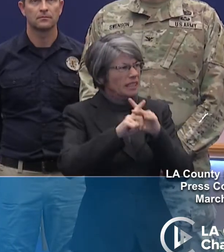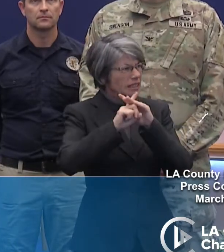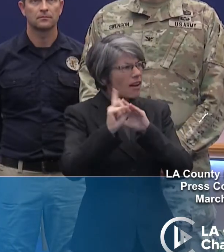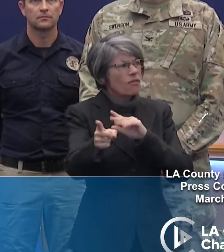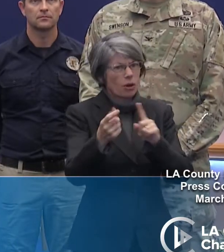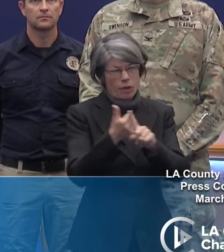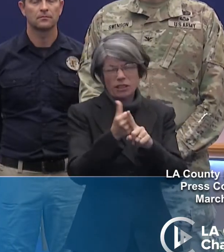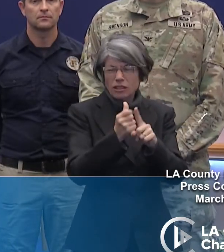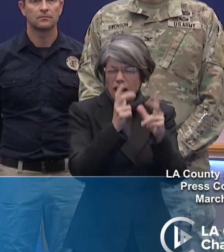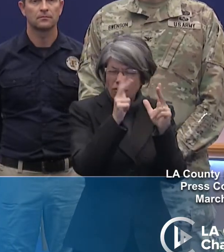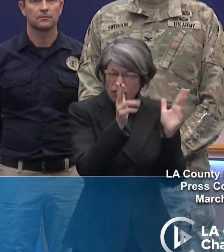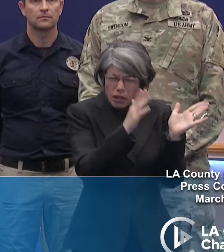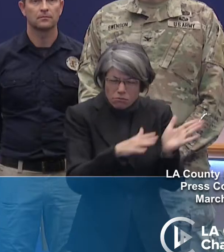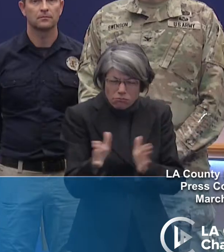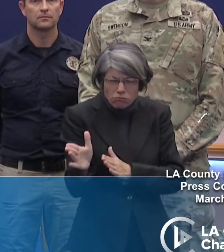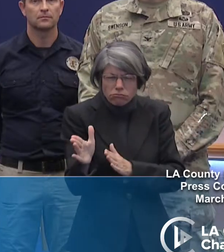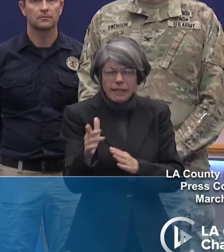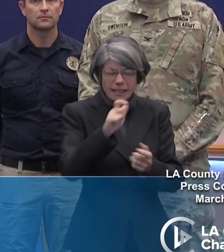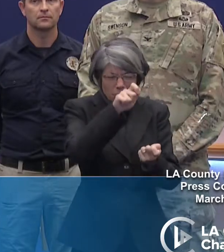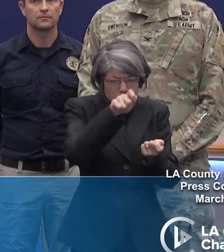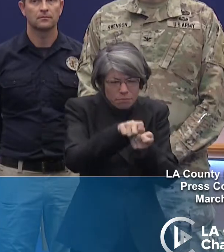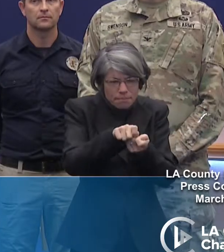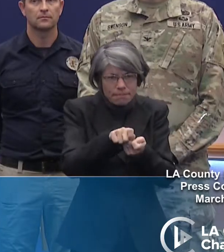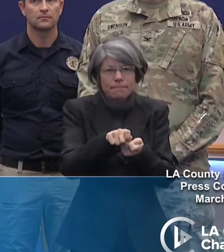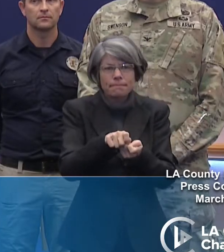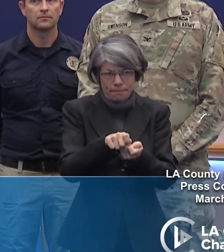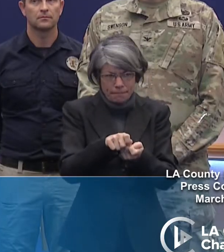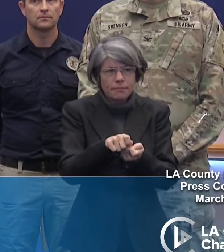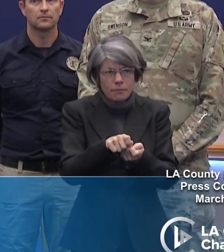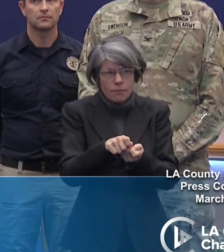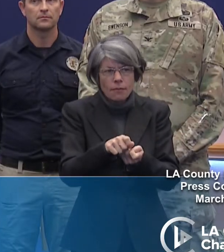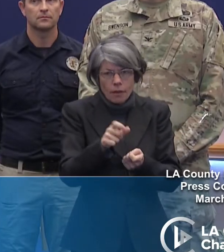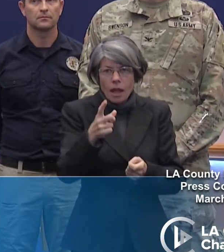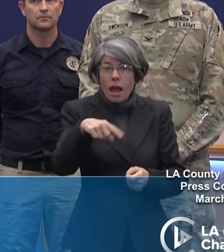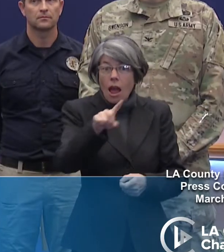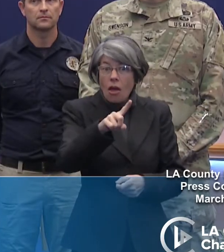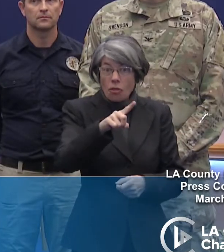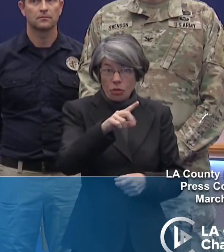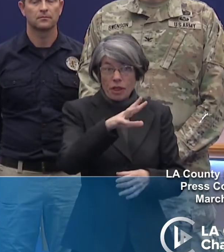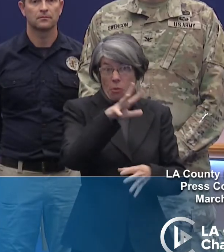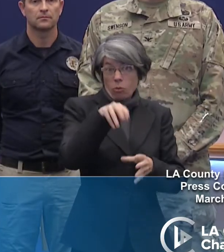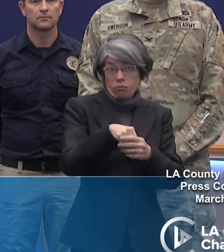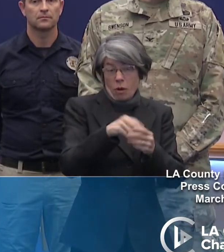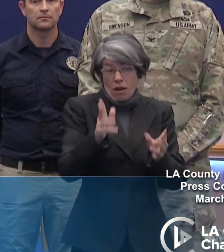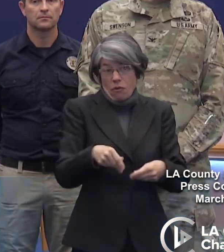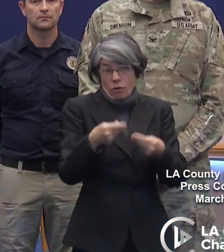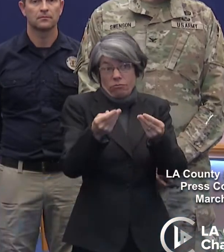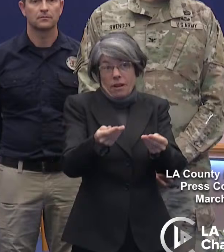very strategic, they're very precise. They were part of a